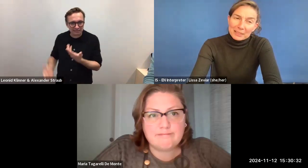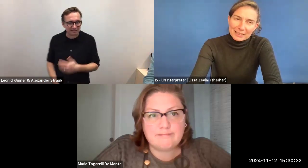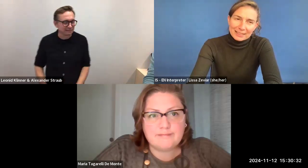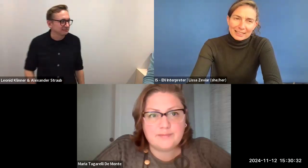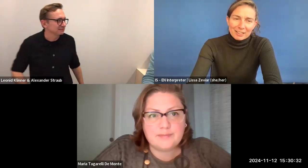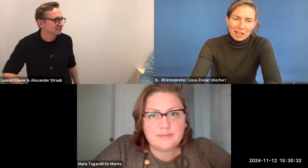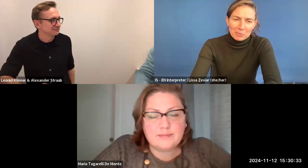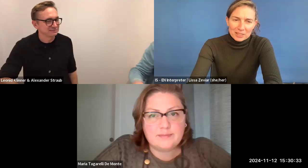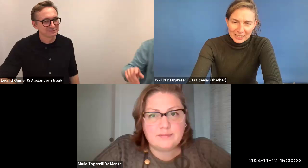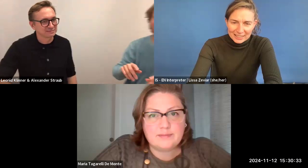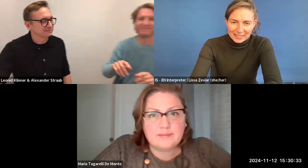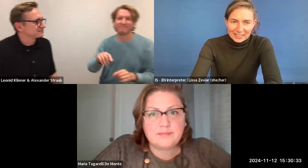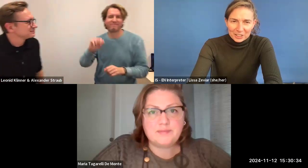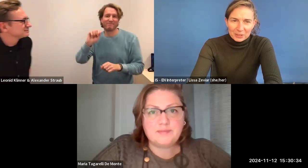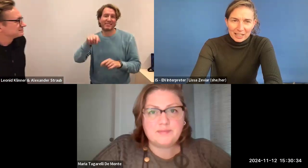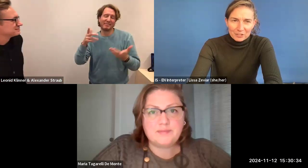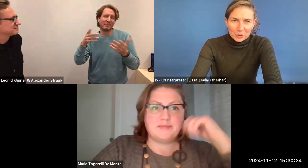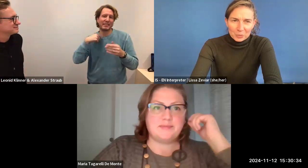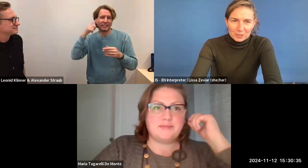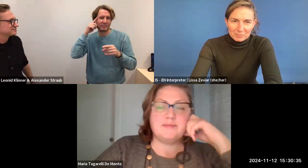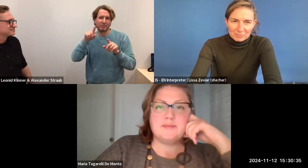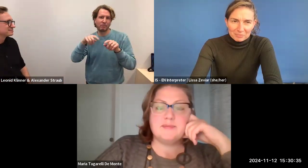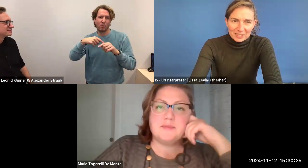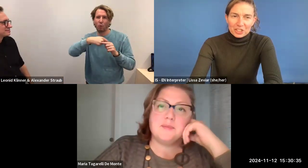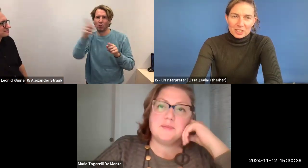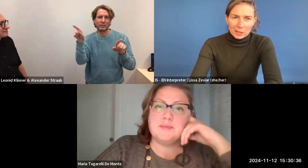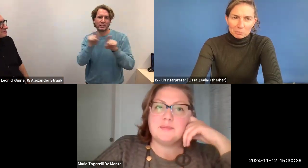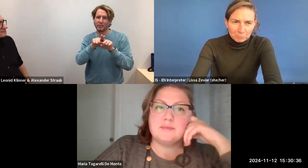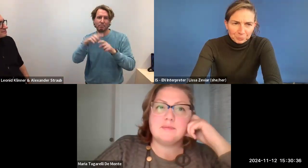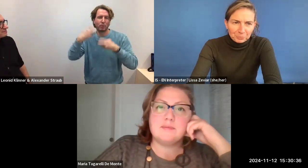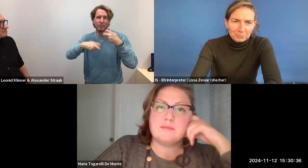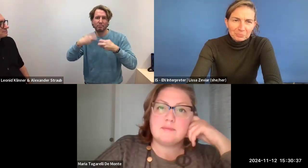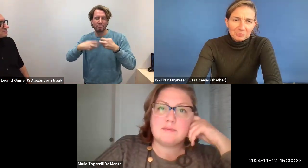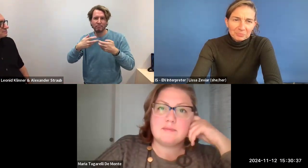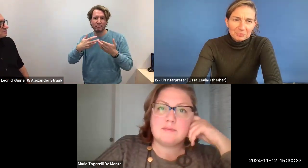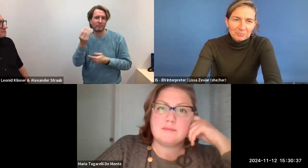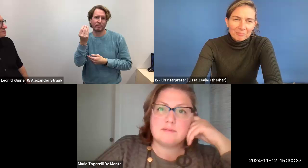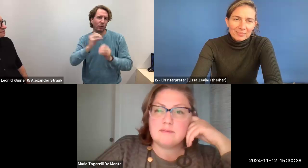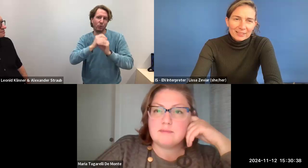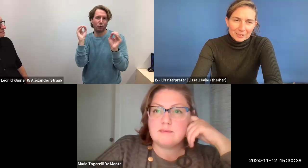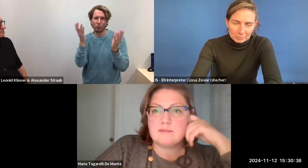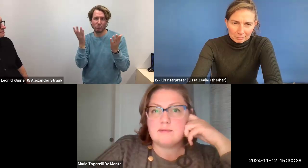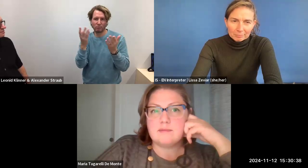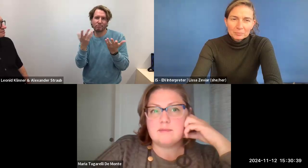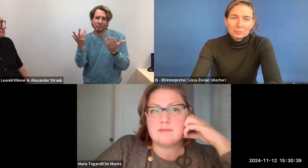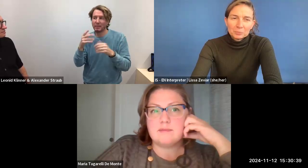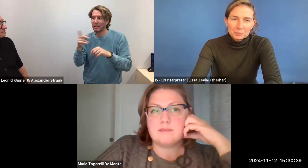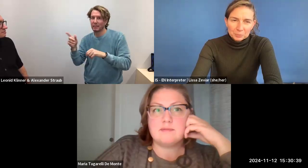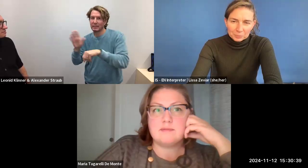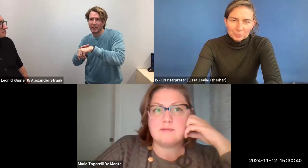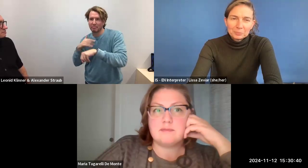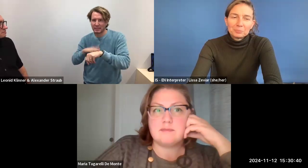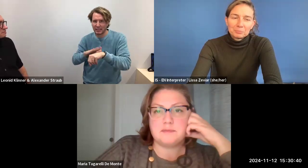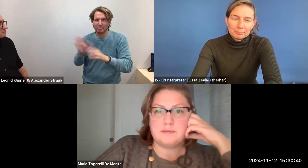doing little bits at a time and doing it out of our own teaching time. Yeah, I think everyone has